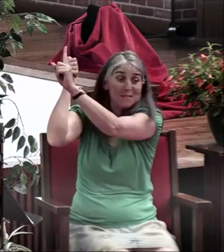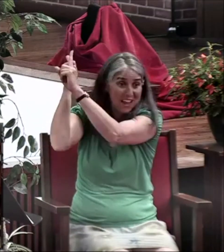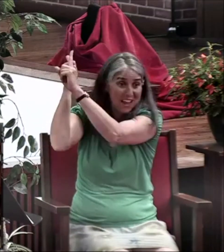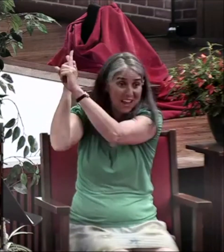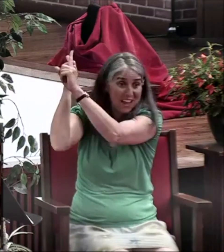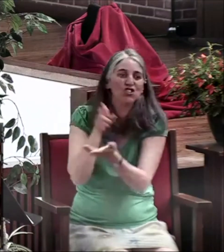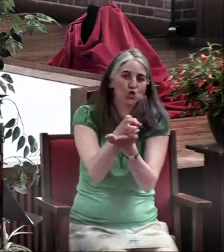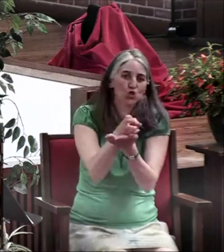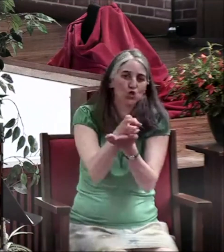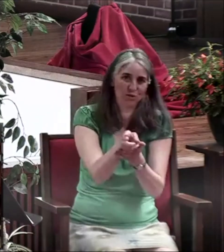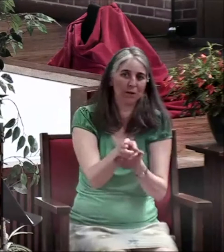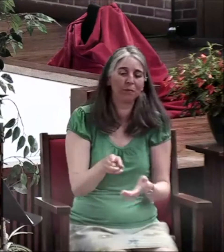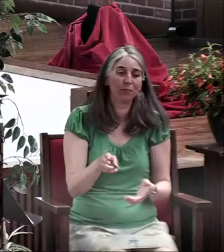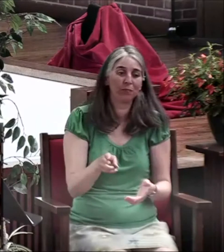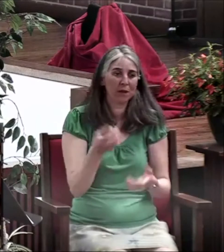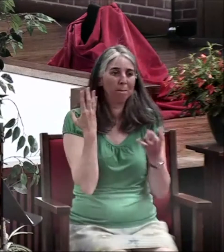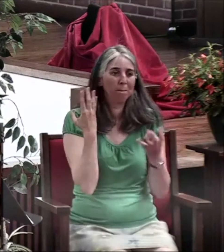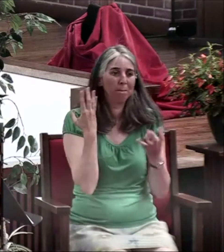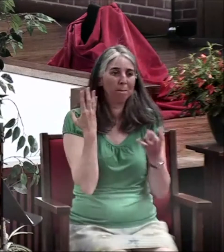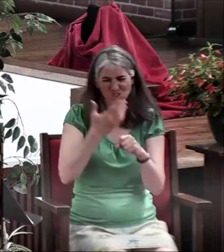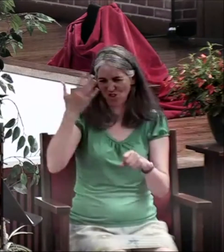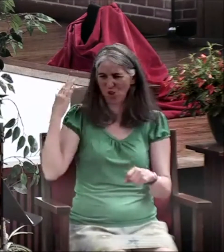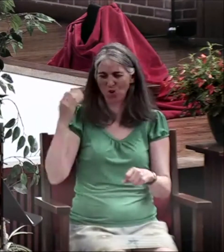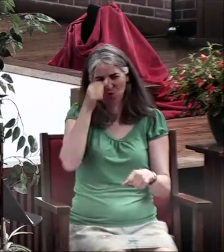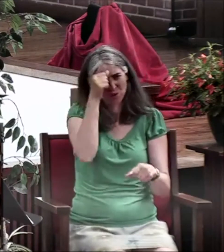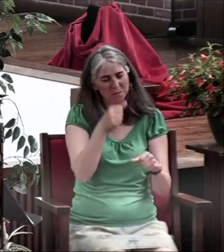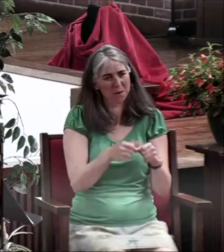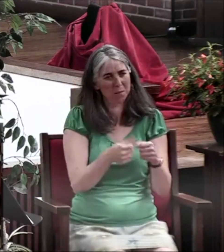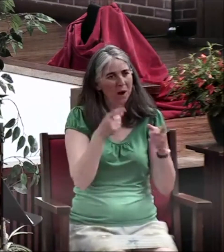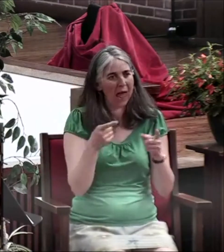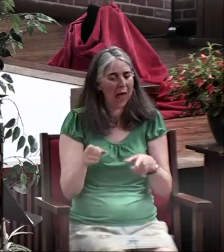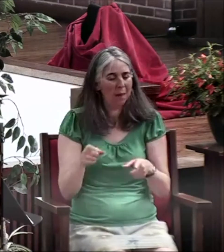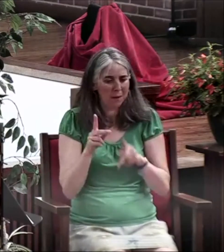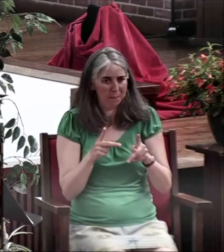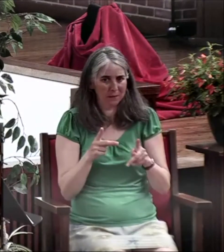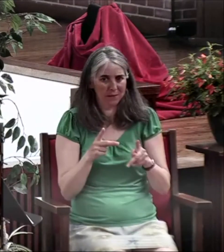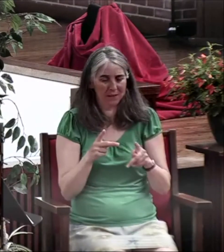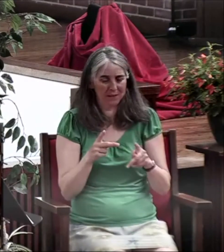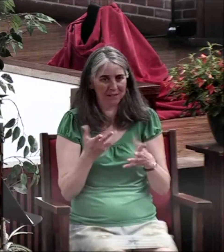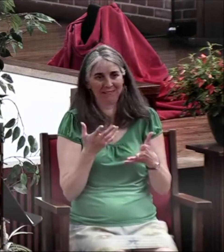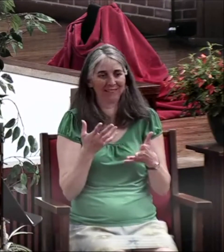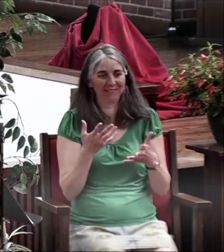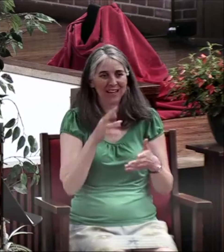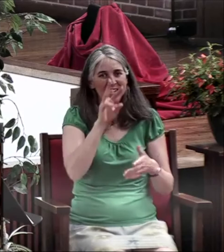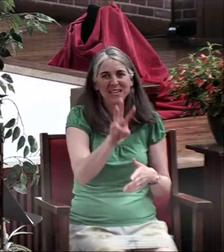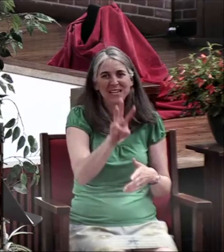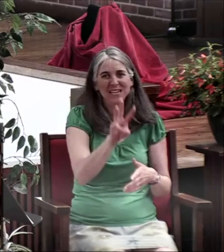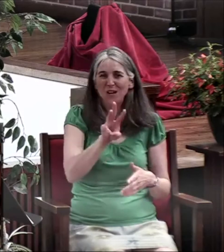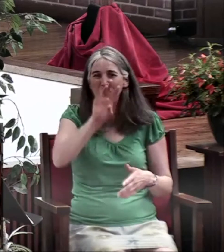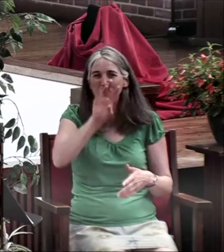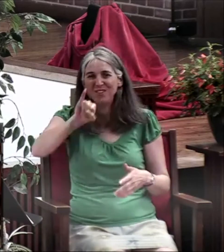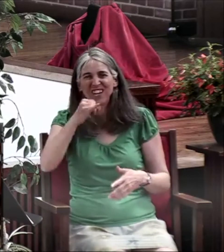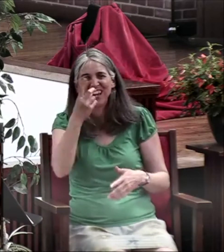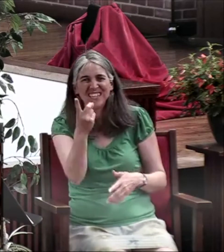Now, several decades ago, you might remember this craze going on, and we all kind of got sucked into it. You remember the initials